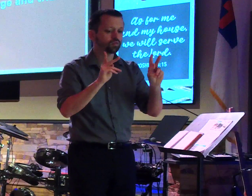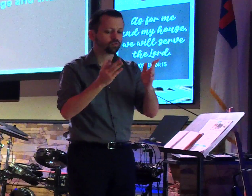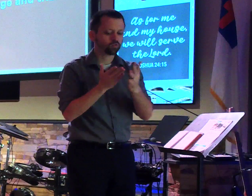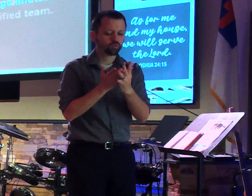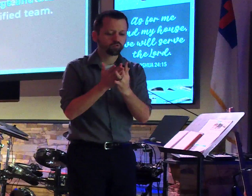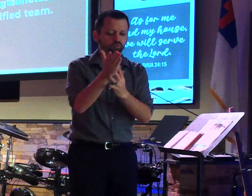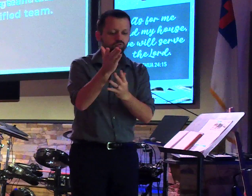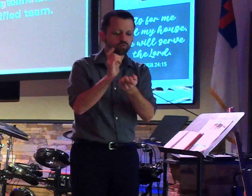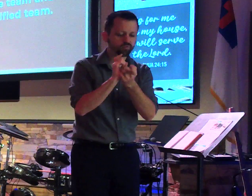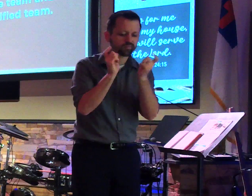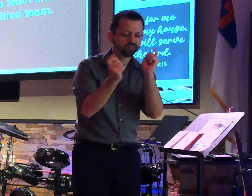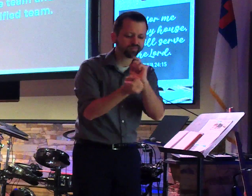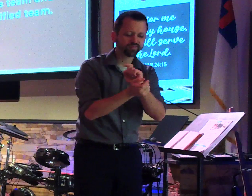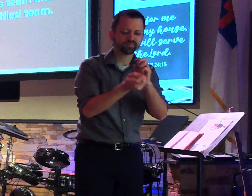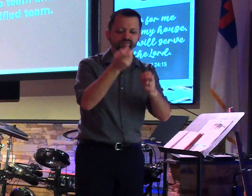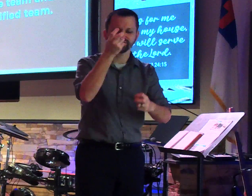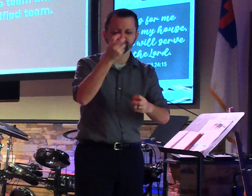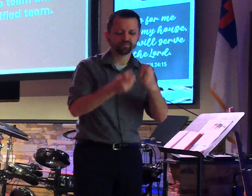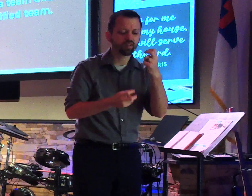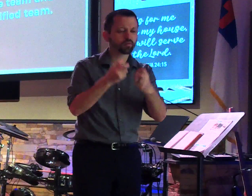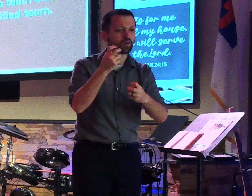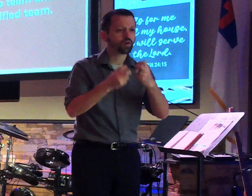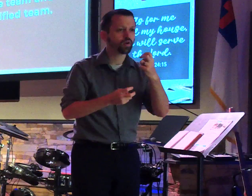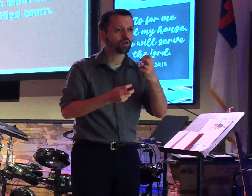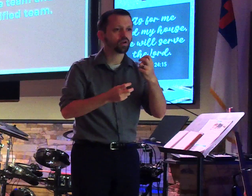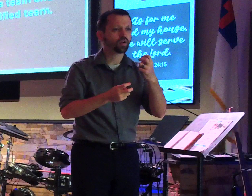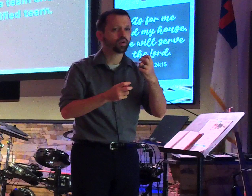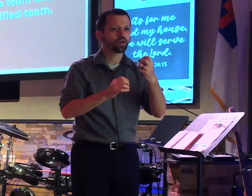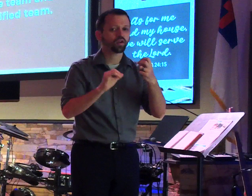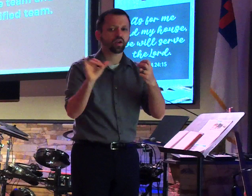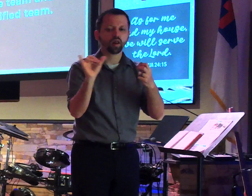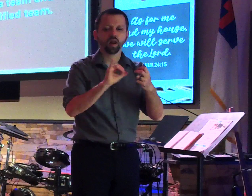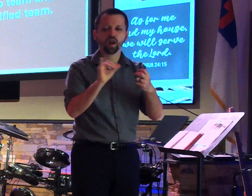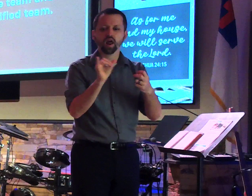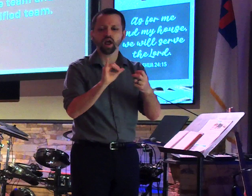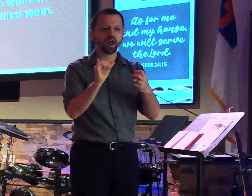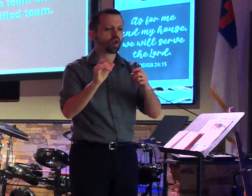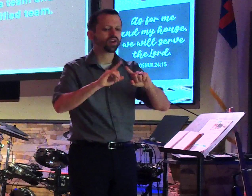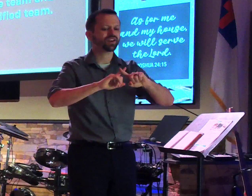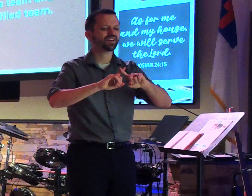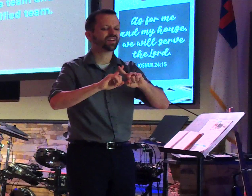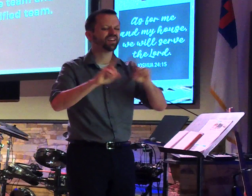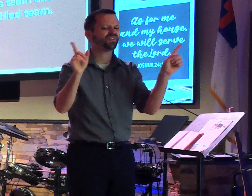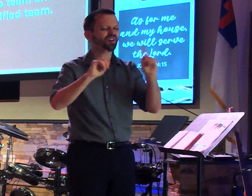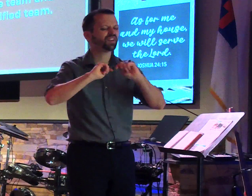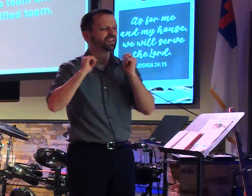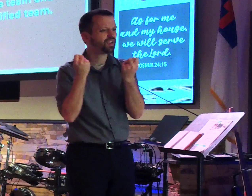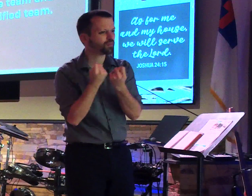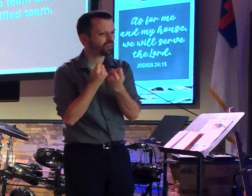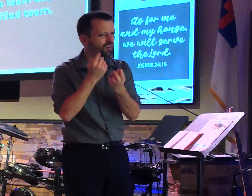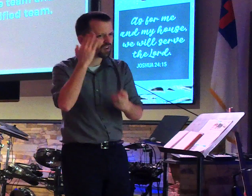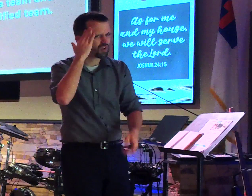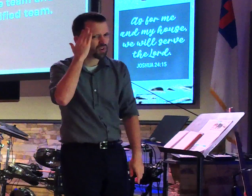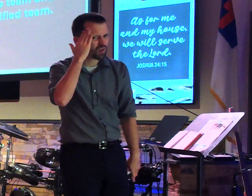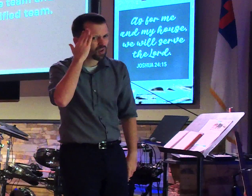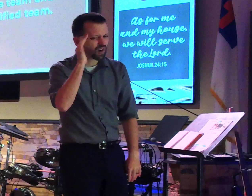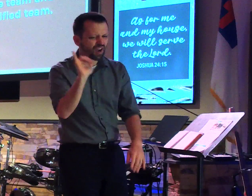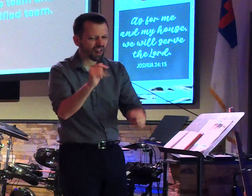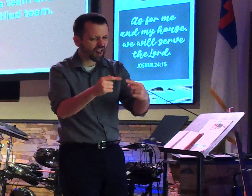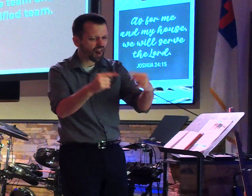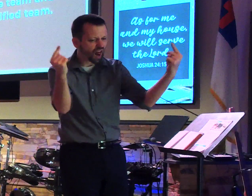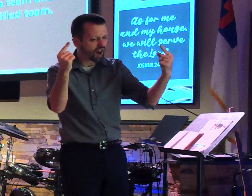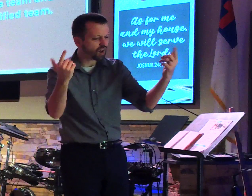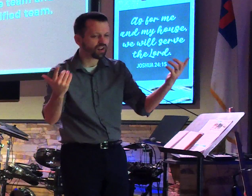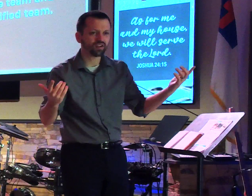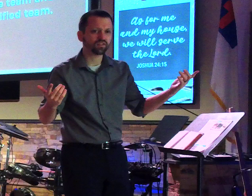change or trials as if they're on opposing sides. You know what I mean? It's